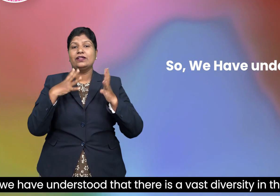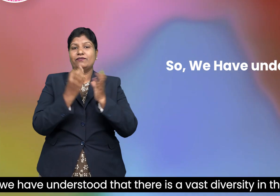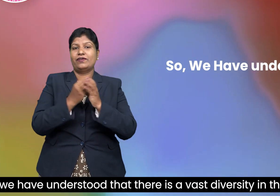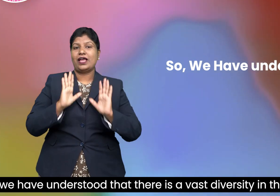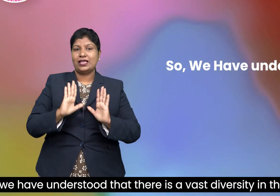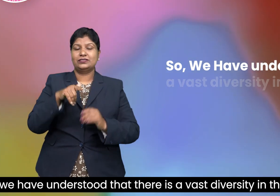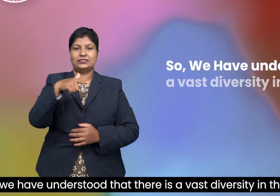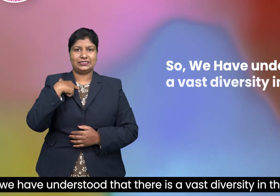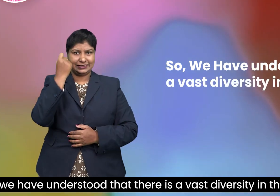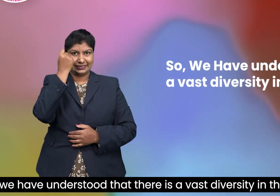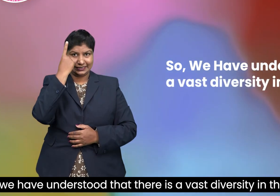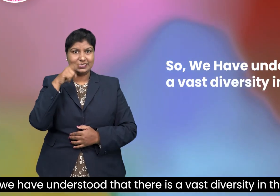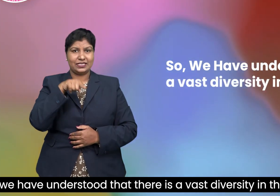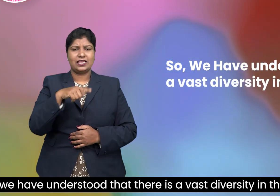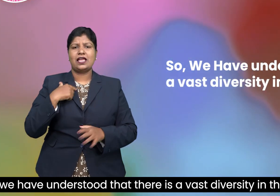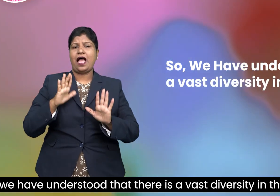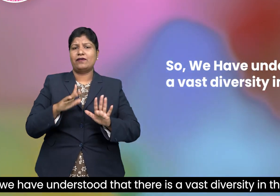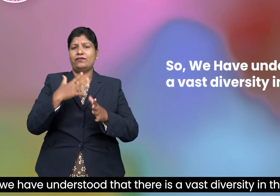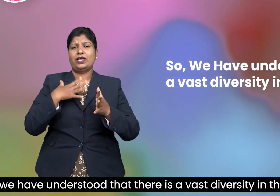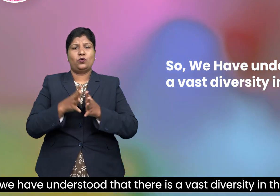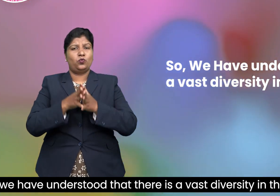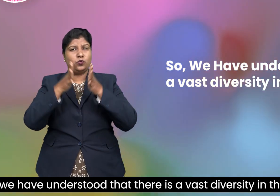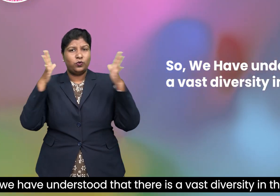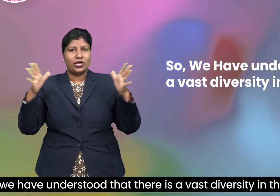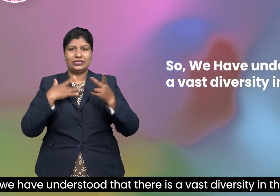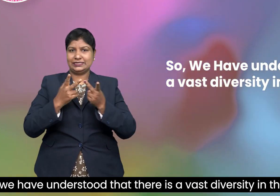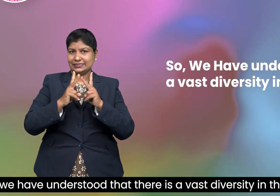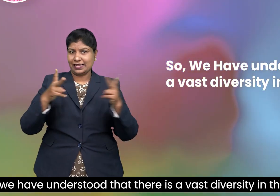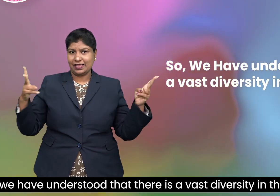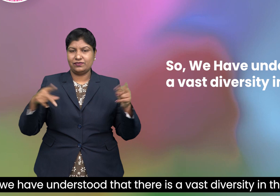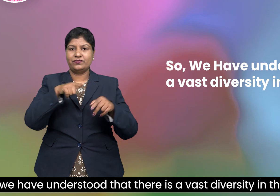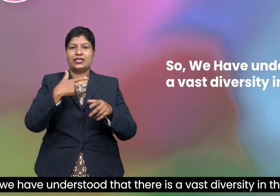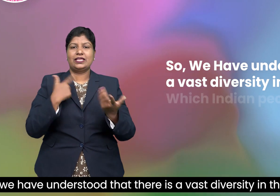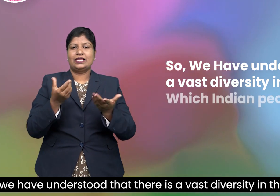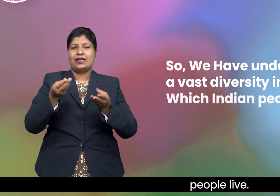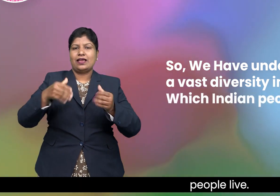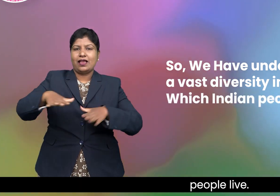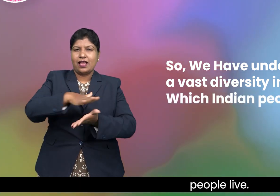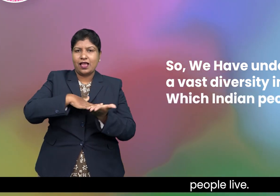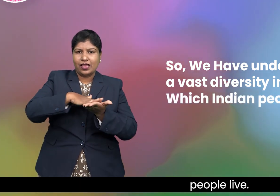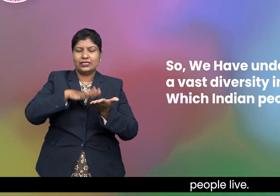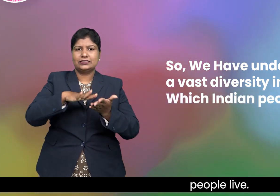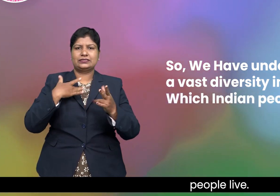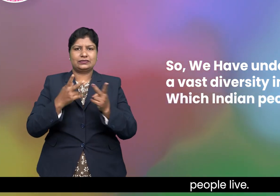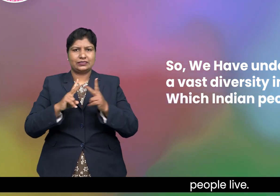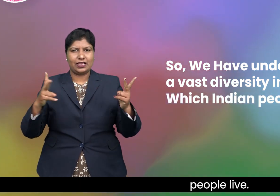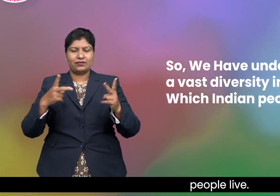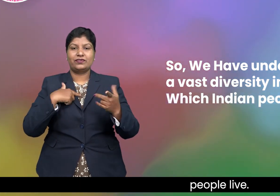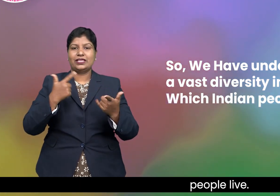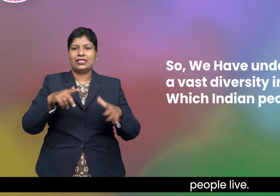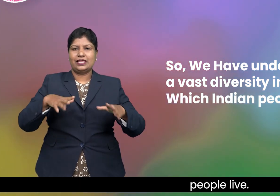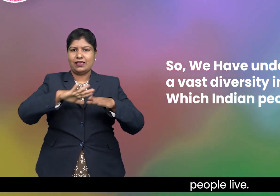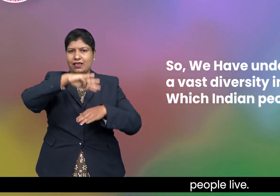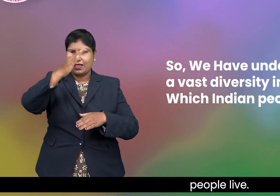can figure a how is developing the magnitude of these be between the micro and l There is a vast diversity in the landforms in which Indian people live.